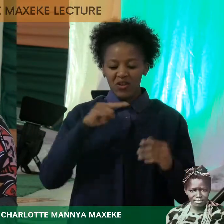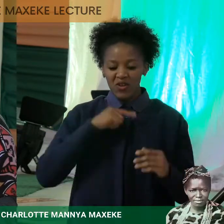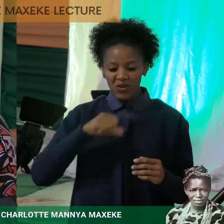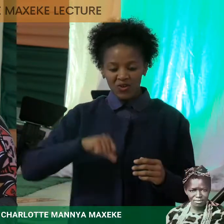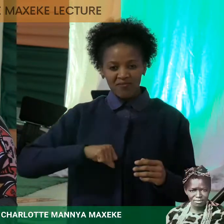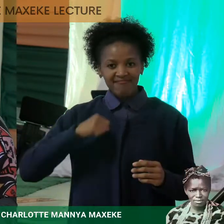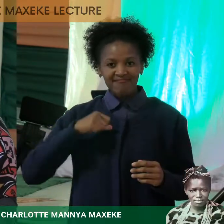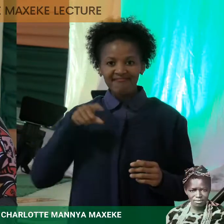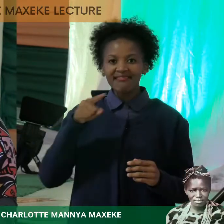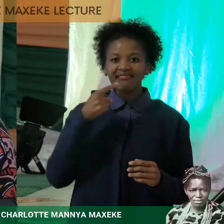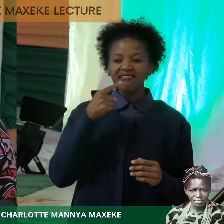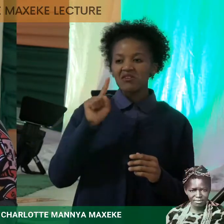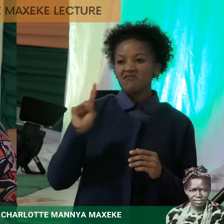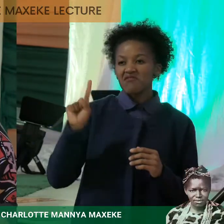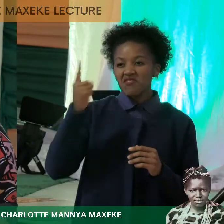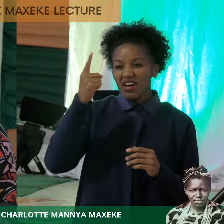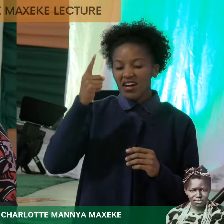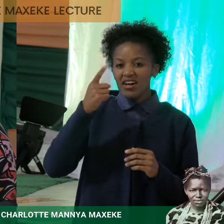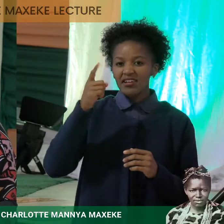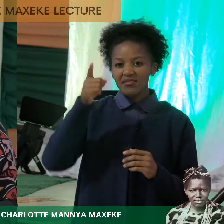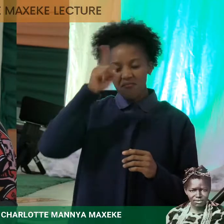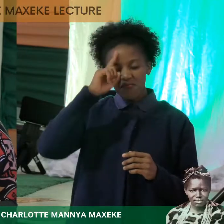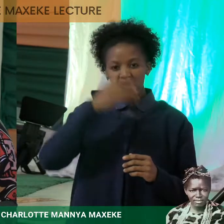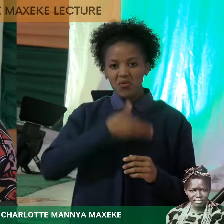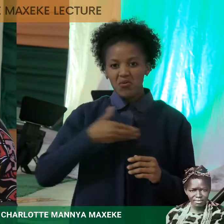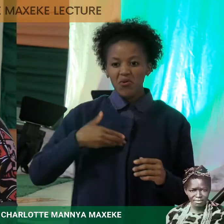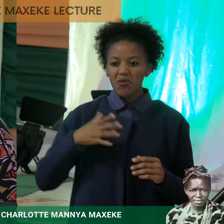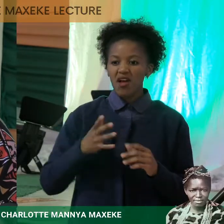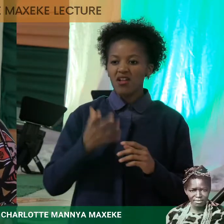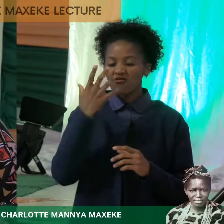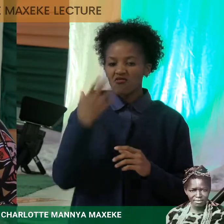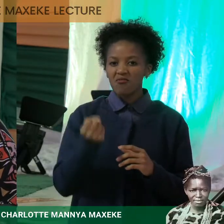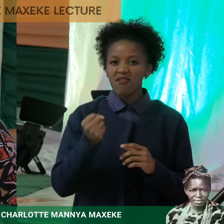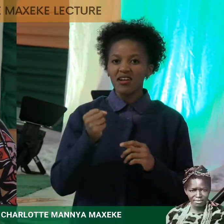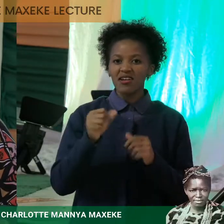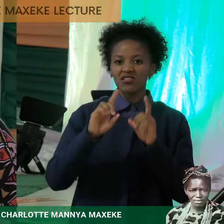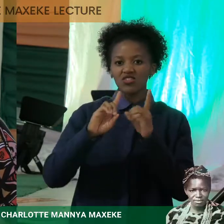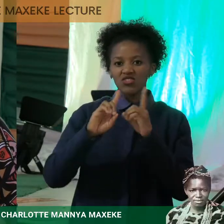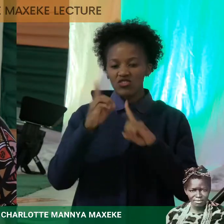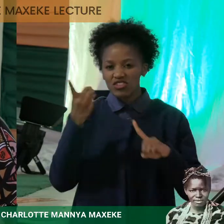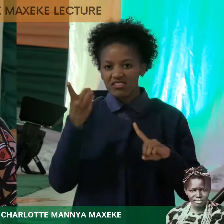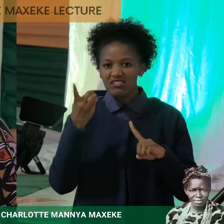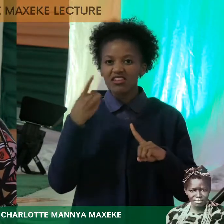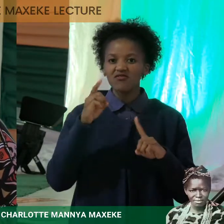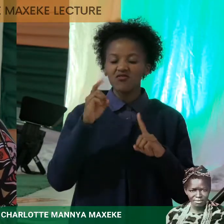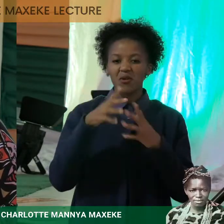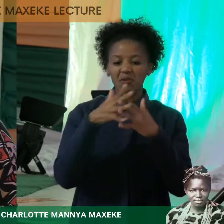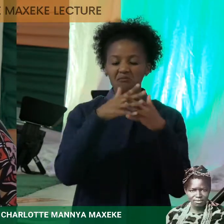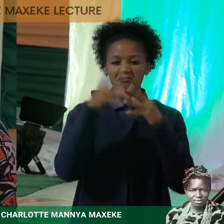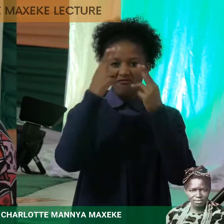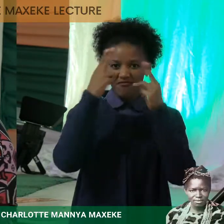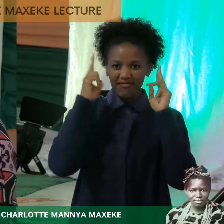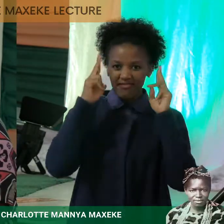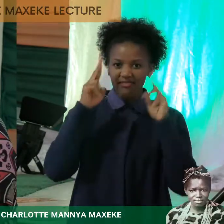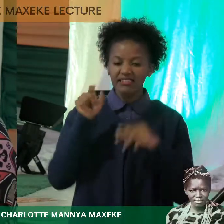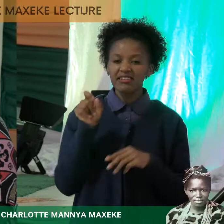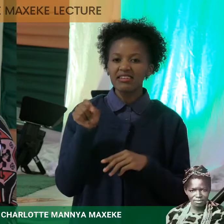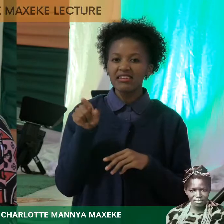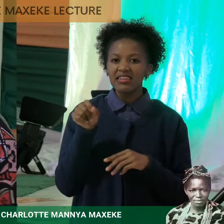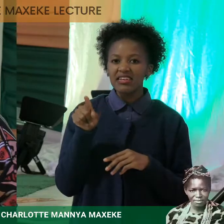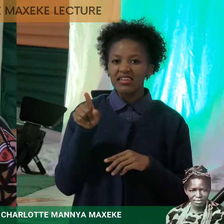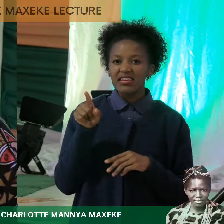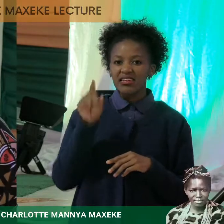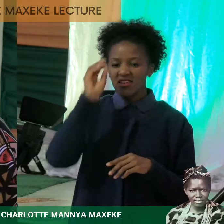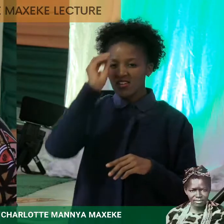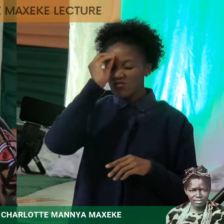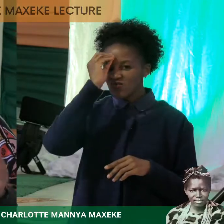as the first black woman to ever obtain this degree from an American university, umama uCharlotte Maxeke frowned at